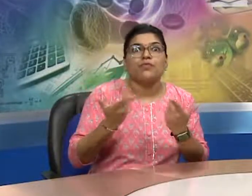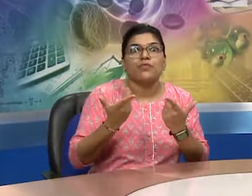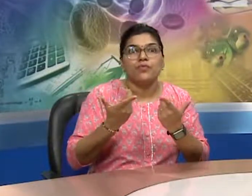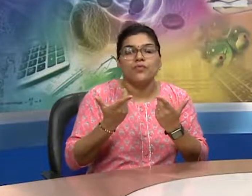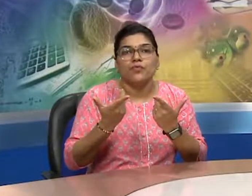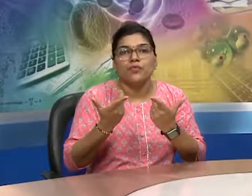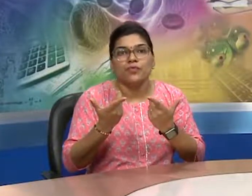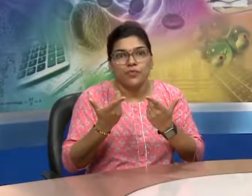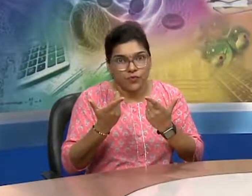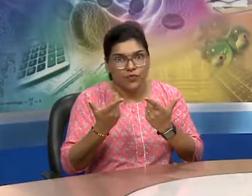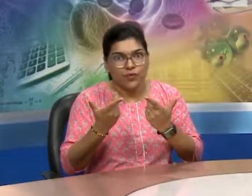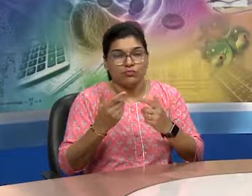components,